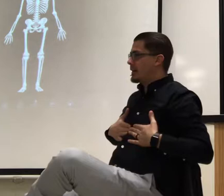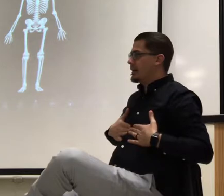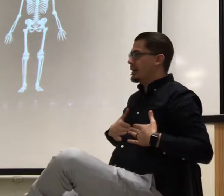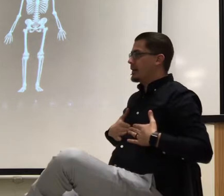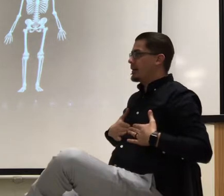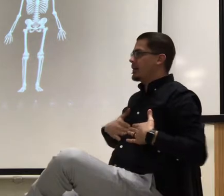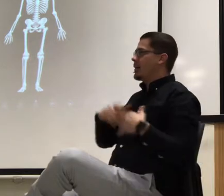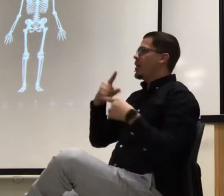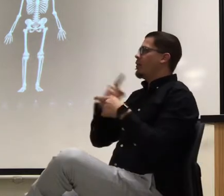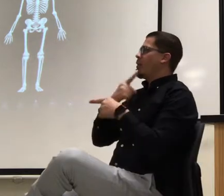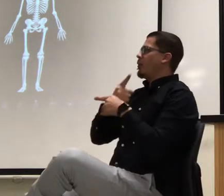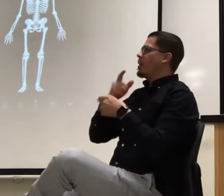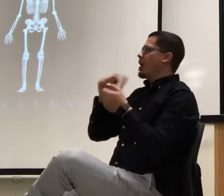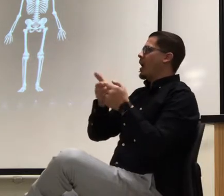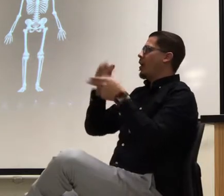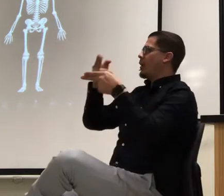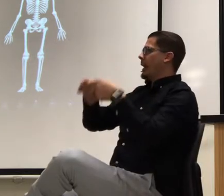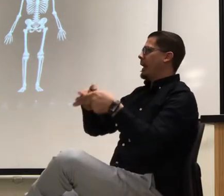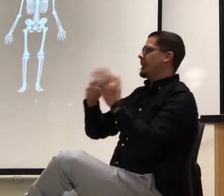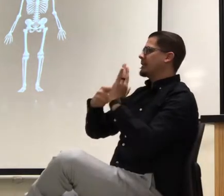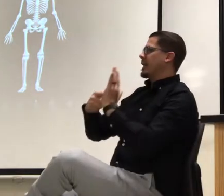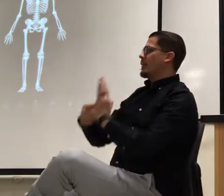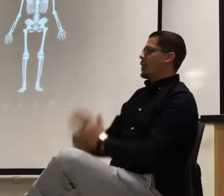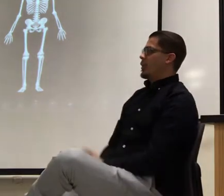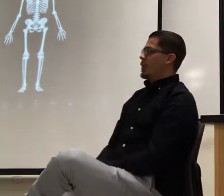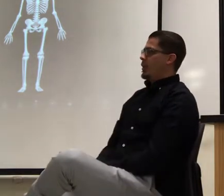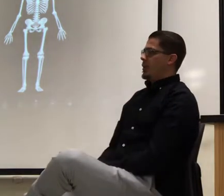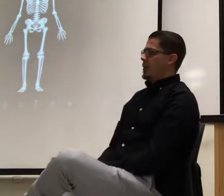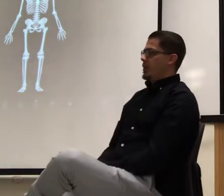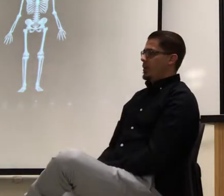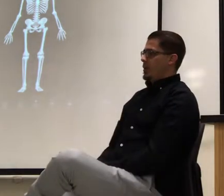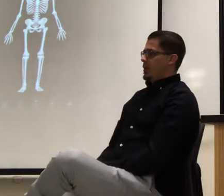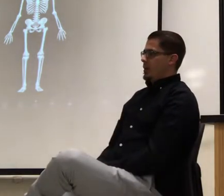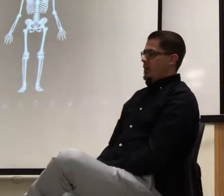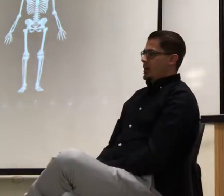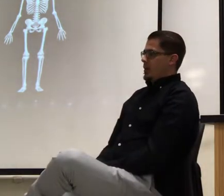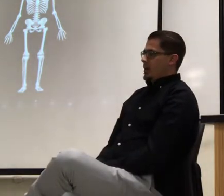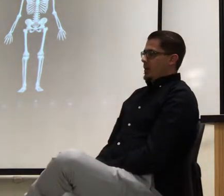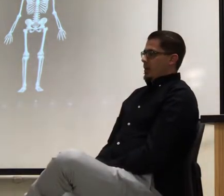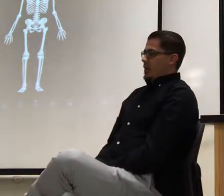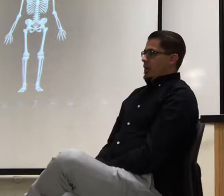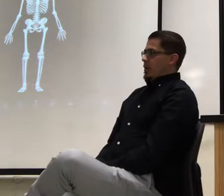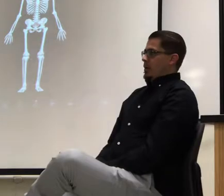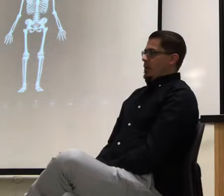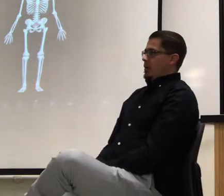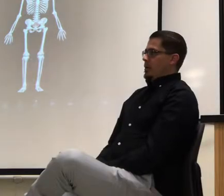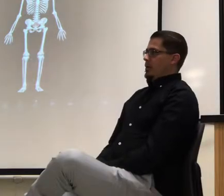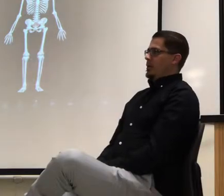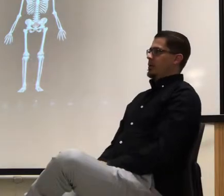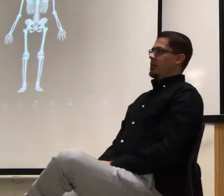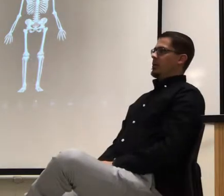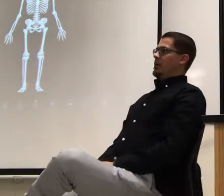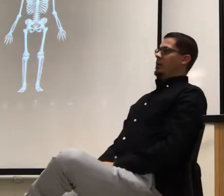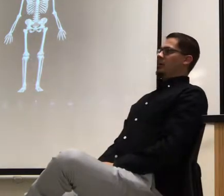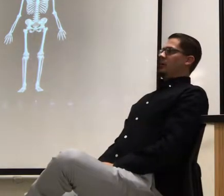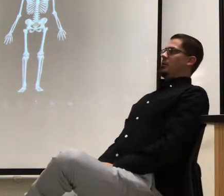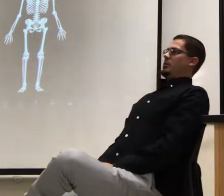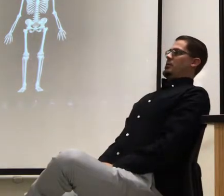an appropriate way to name it, to give you an example, is you have to say, let's